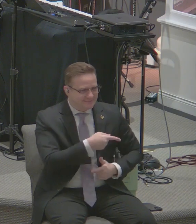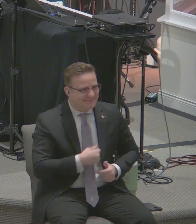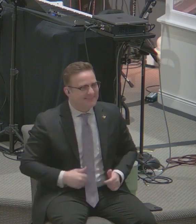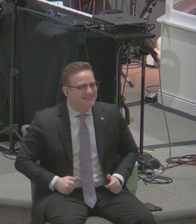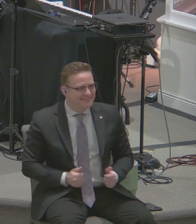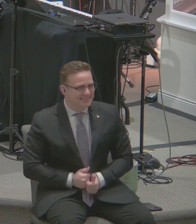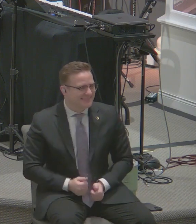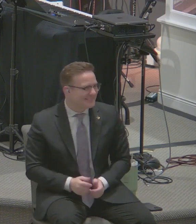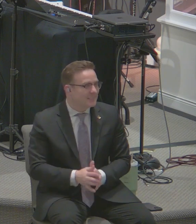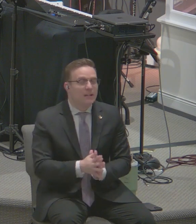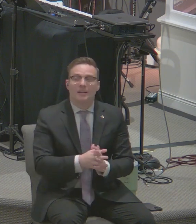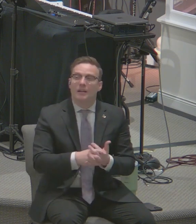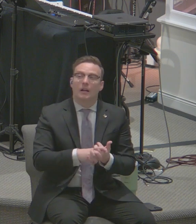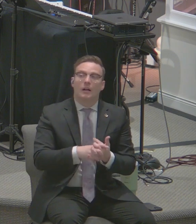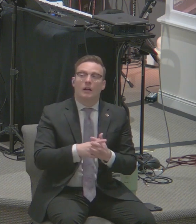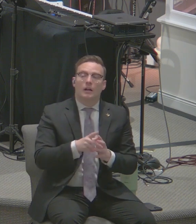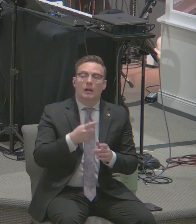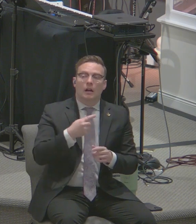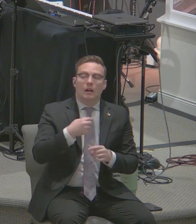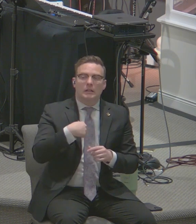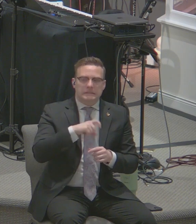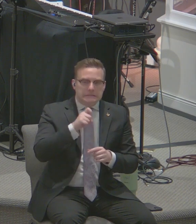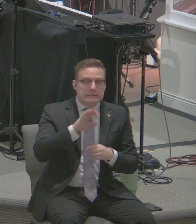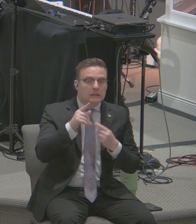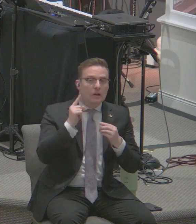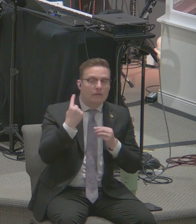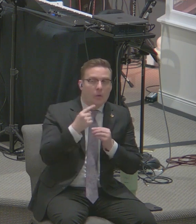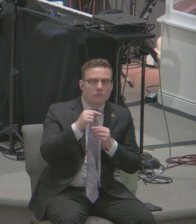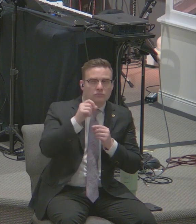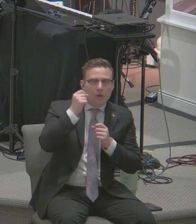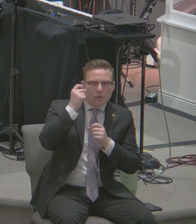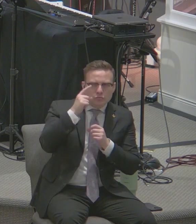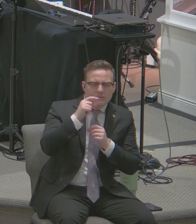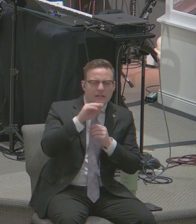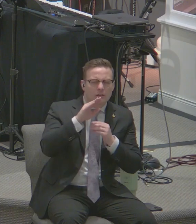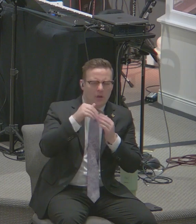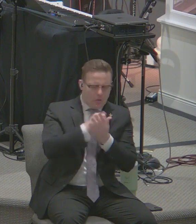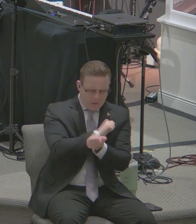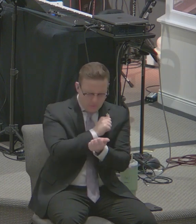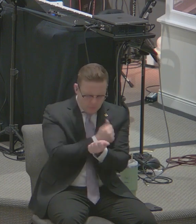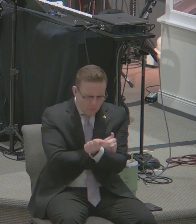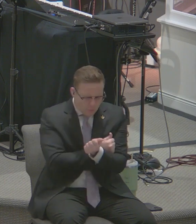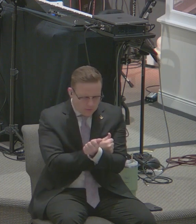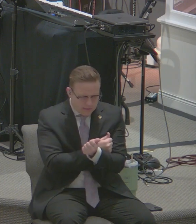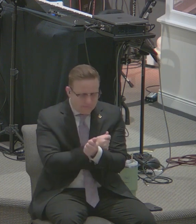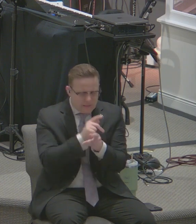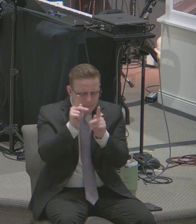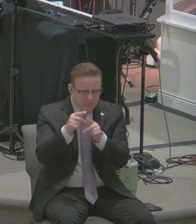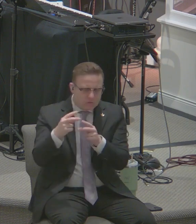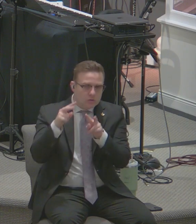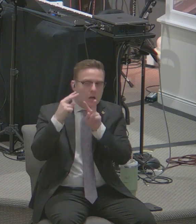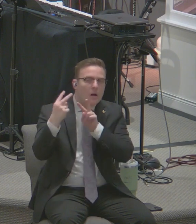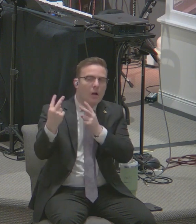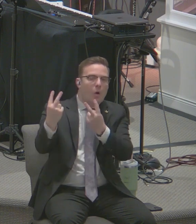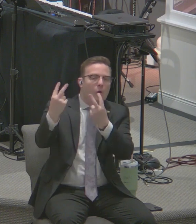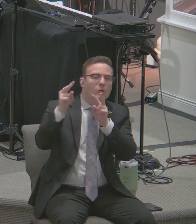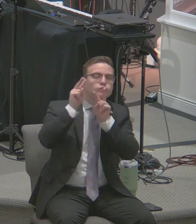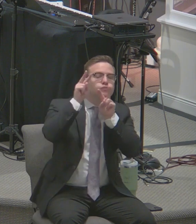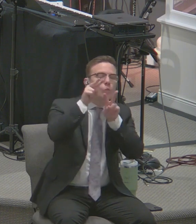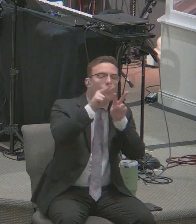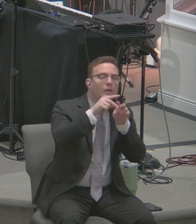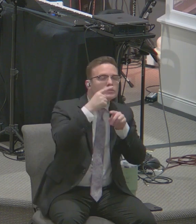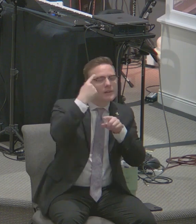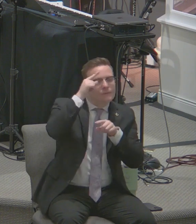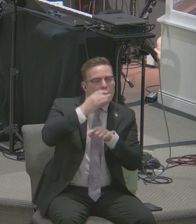to them, continually recognizing their authority over you, for they're constantly keeping watch. There it is. Over your